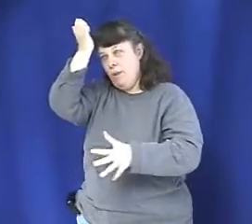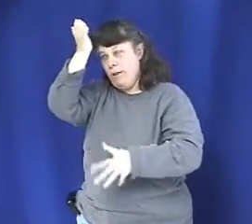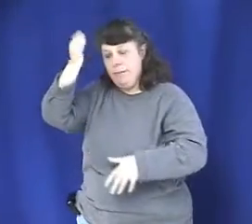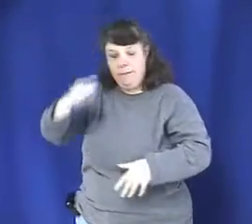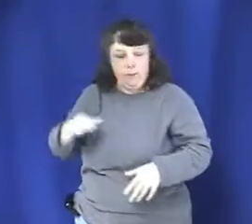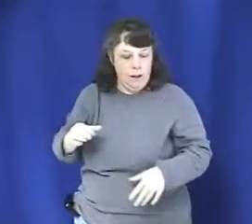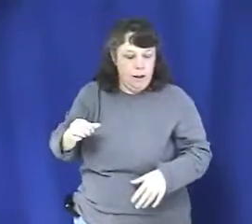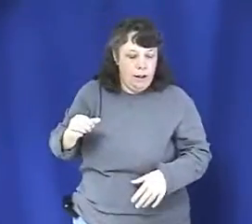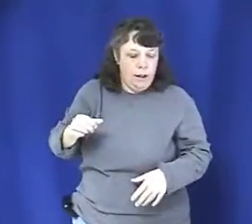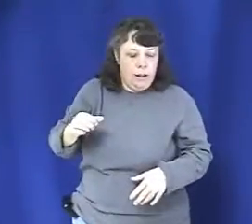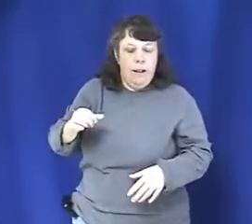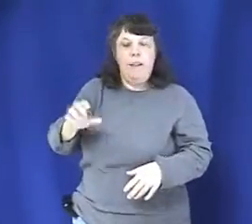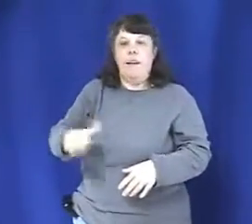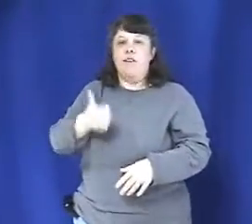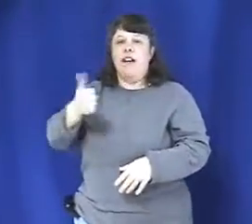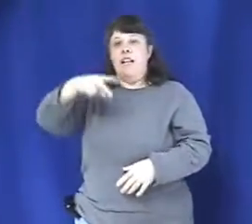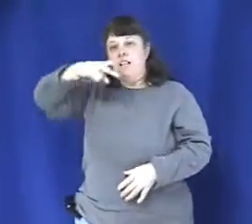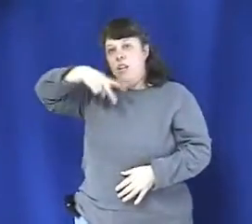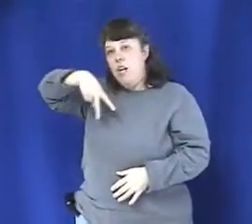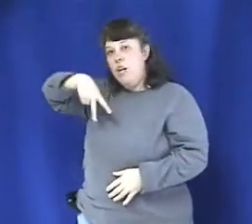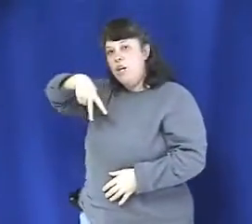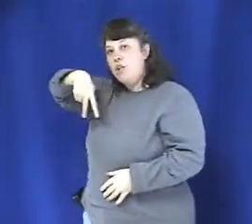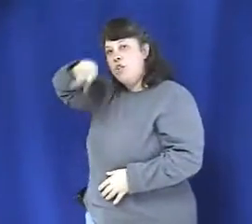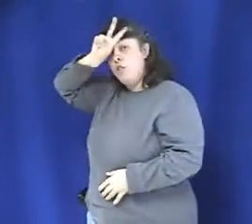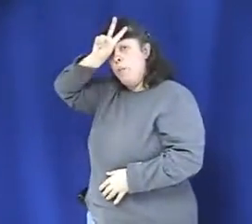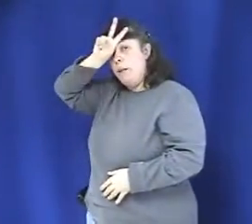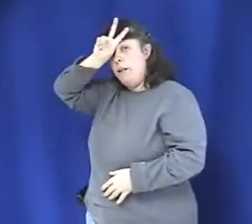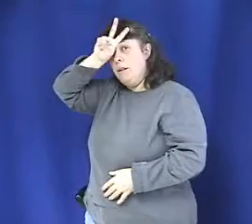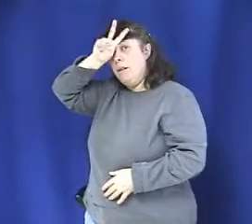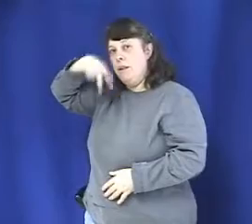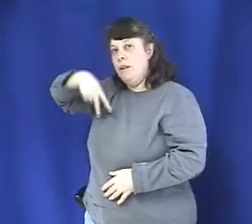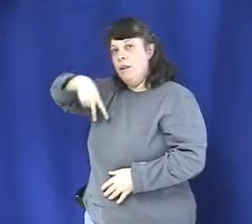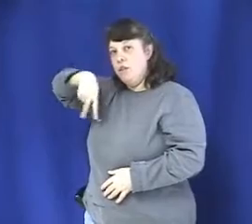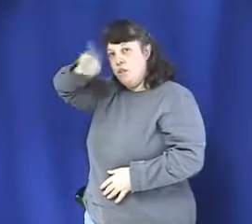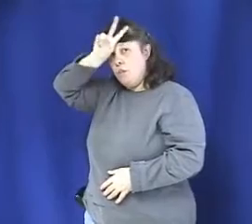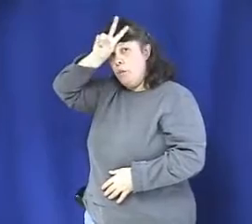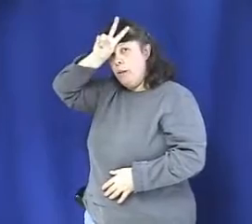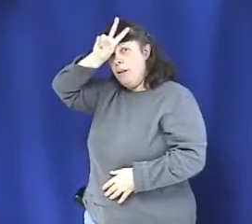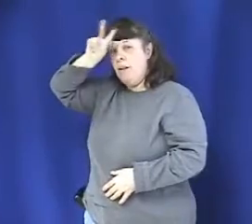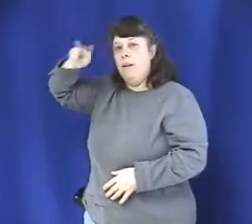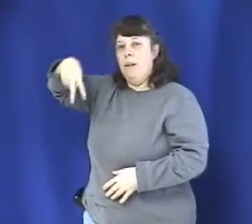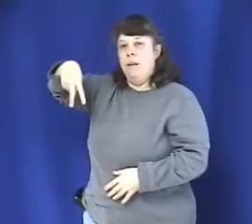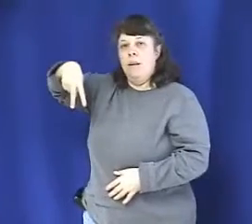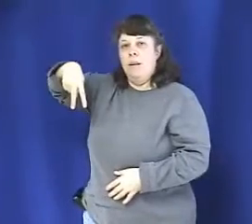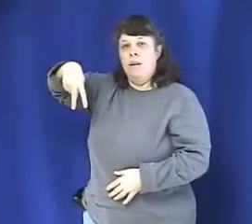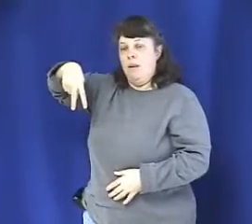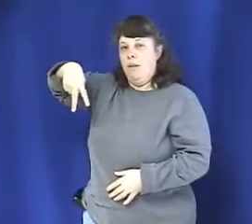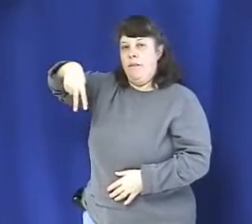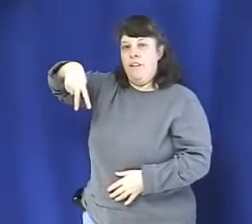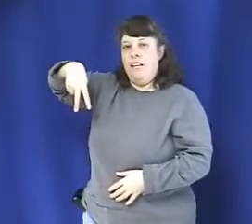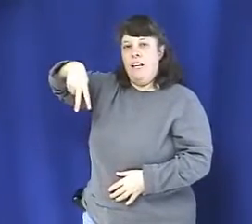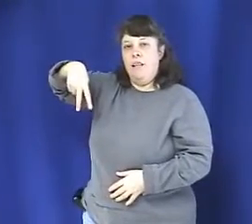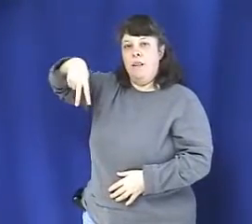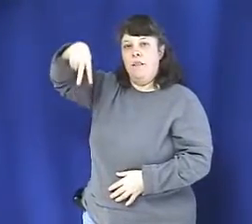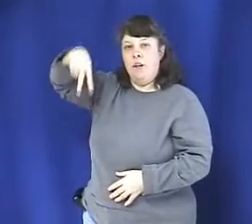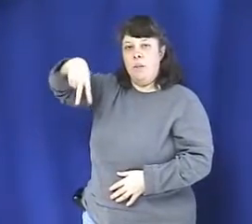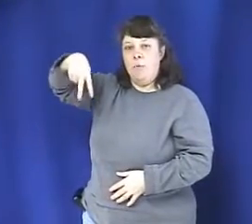roughly. The other sign is stupid. Stupid. V, fingertips